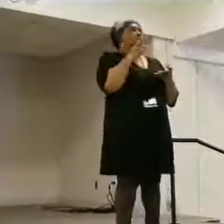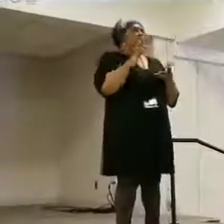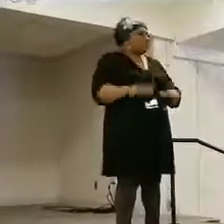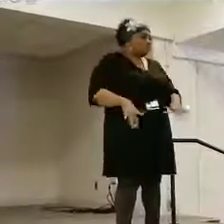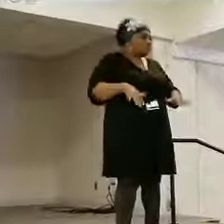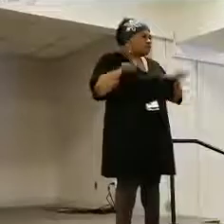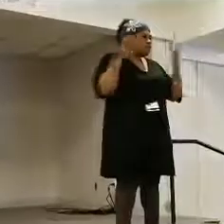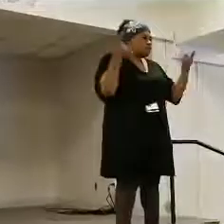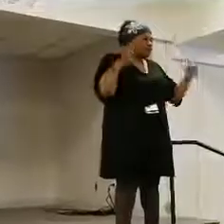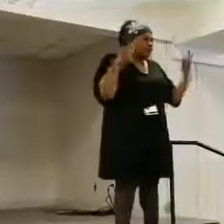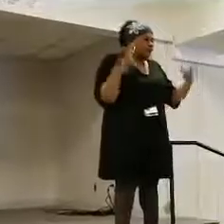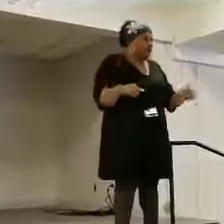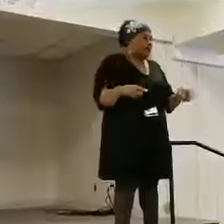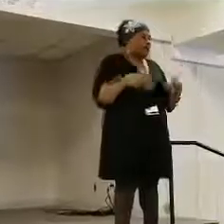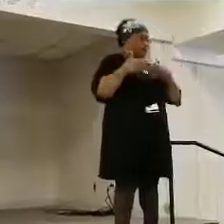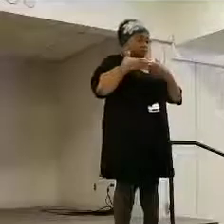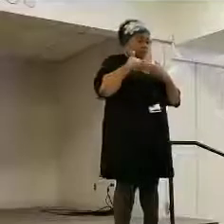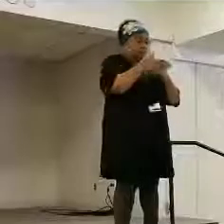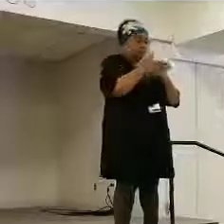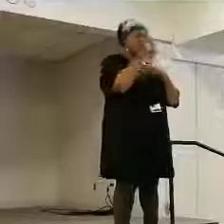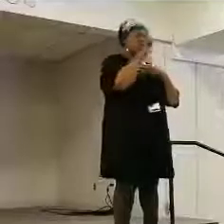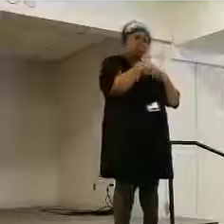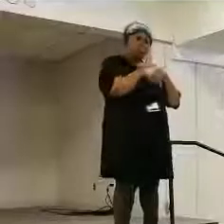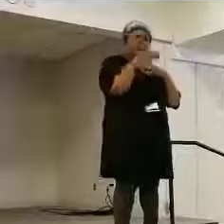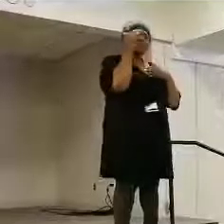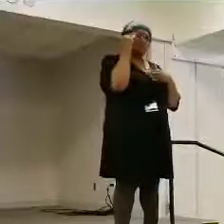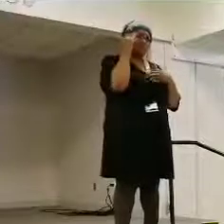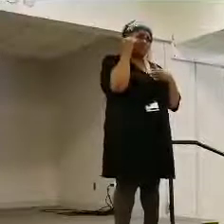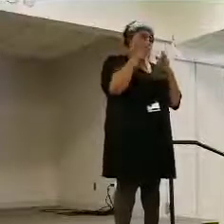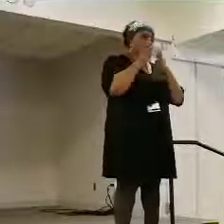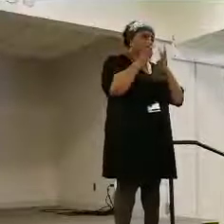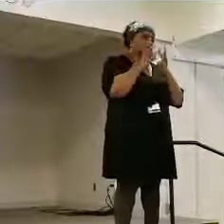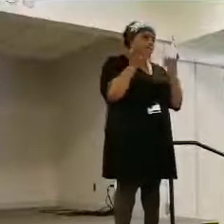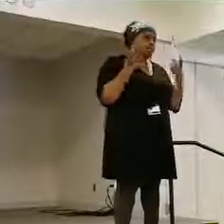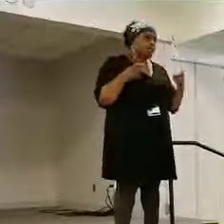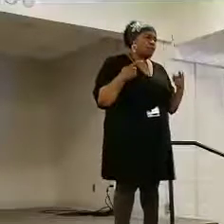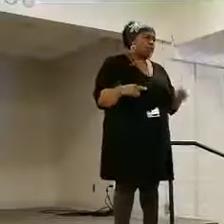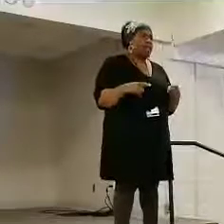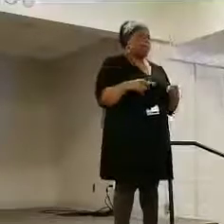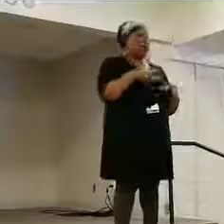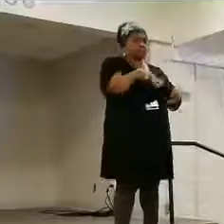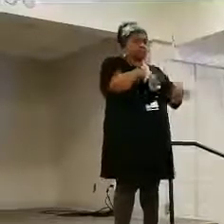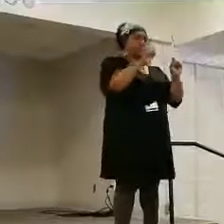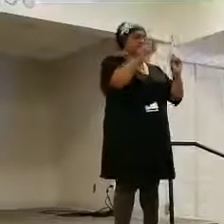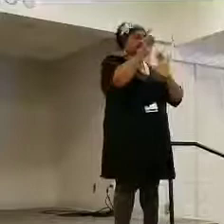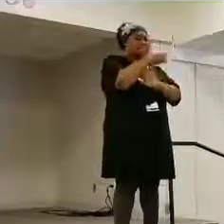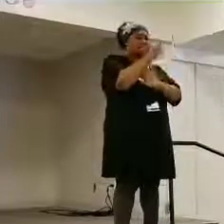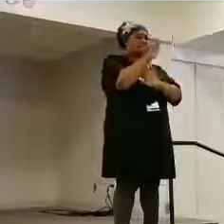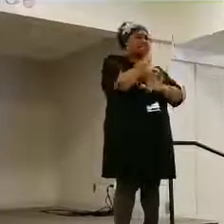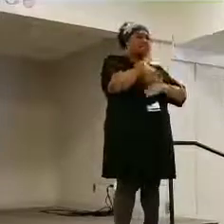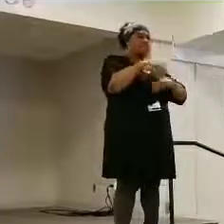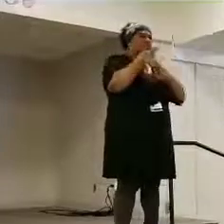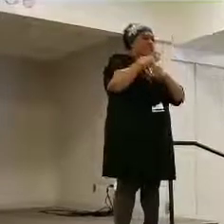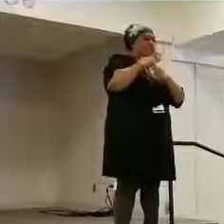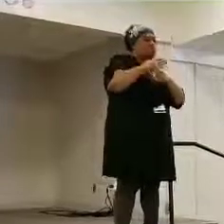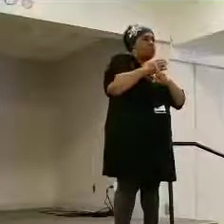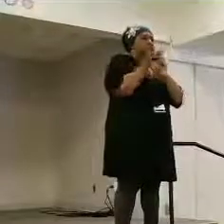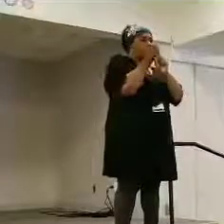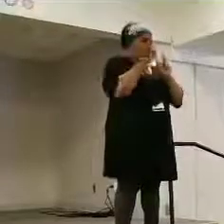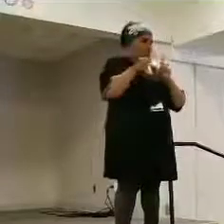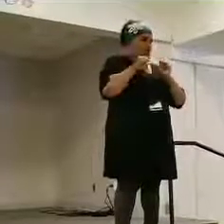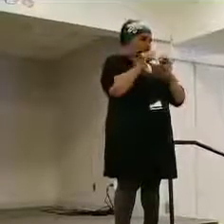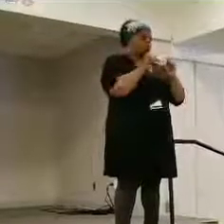forward, we should all work to stay as weather aware as possible and take any necessary precautions in order to stay safe. Thank you.